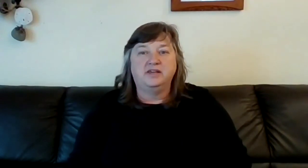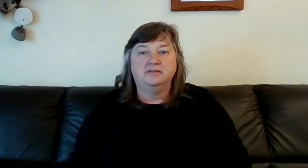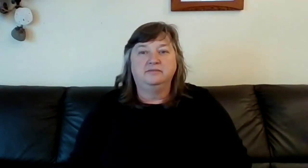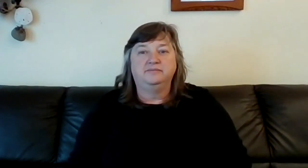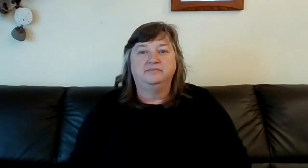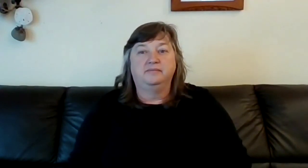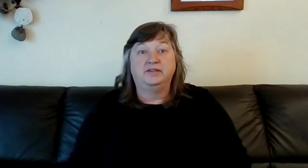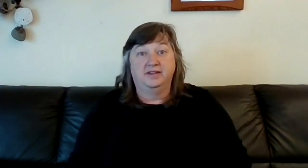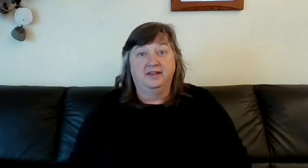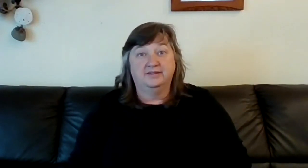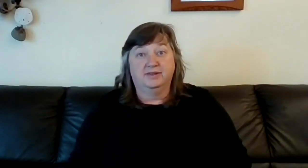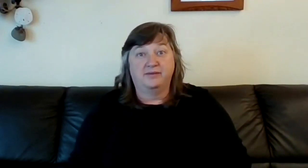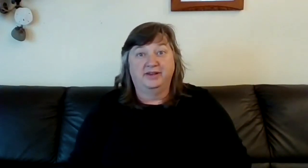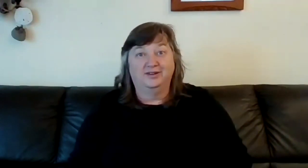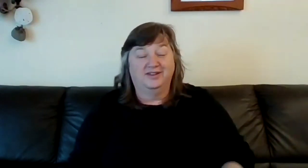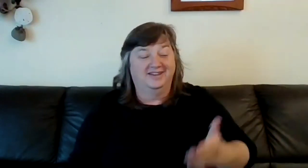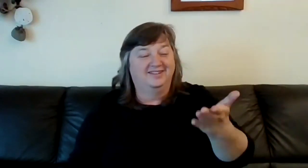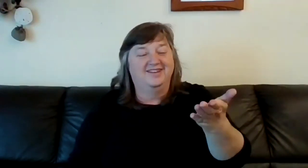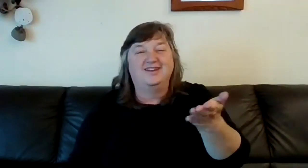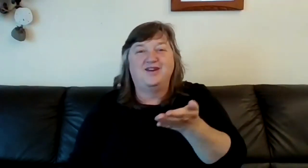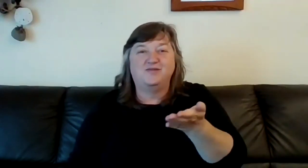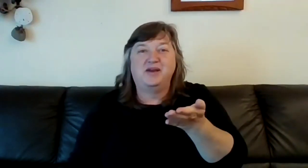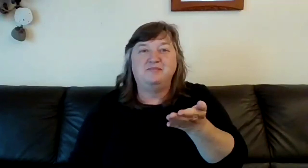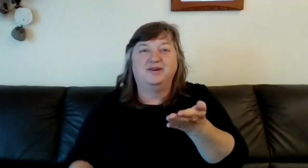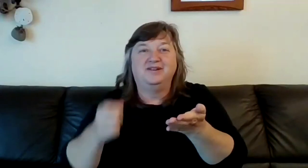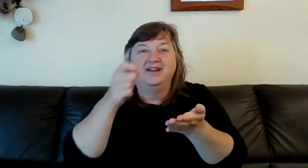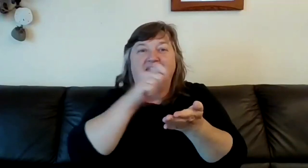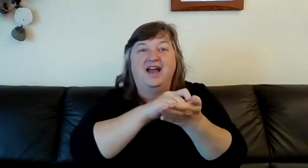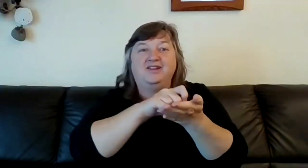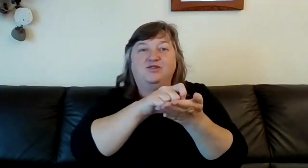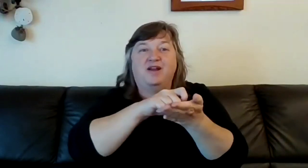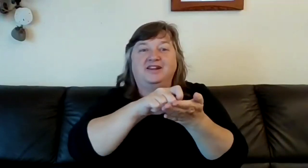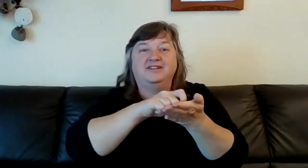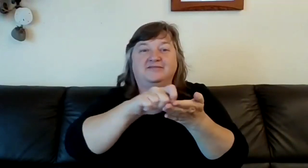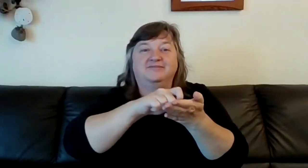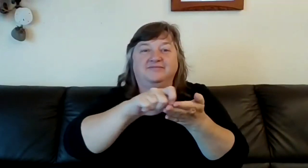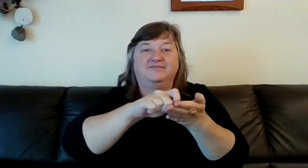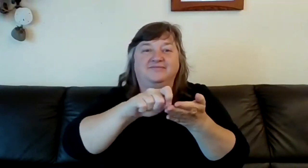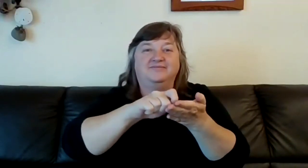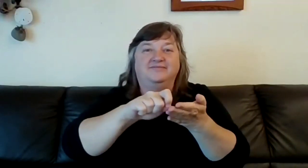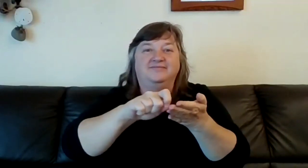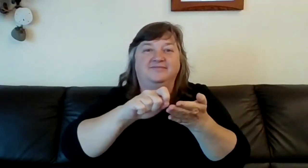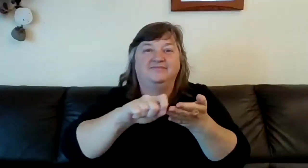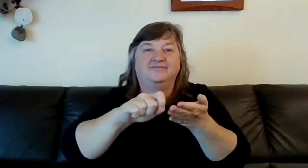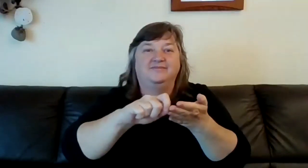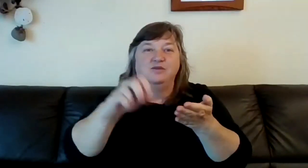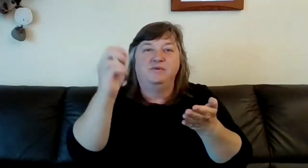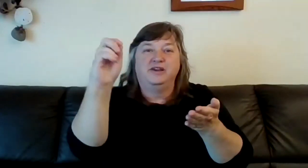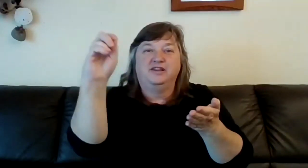Writing, bet you can guess what that might look like. You have a paper and you're writing. You mimic